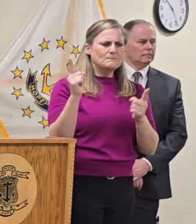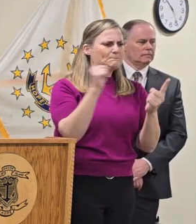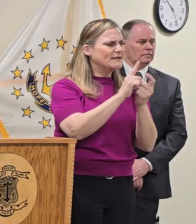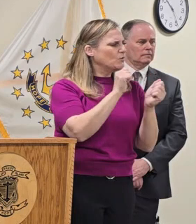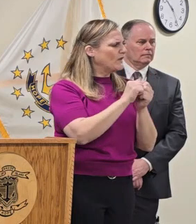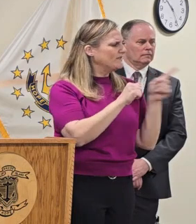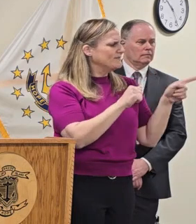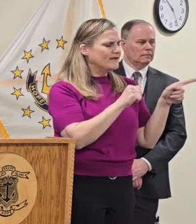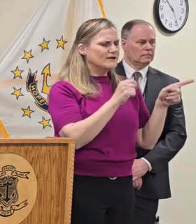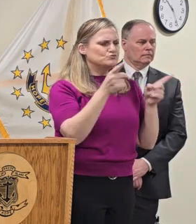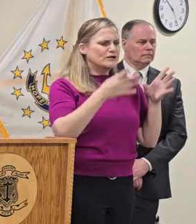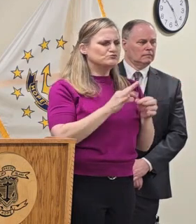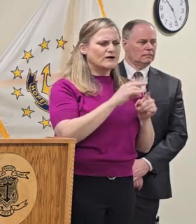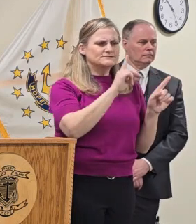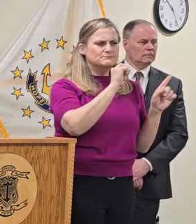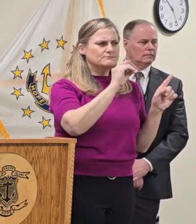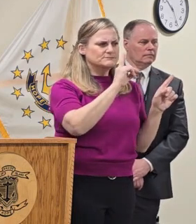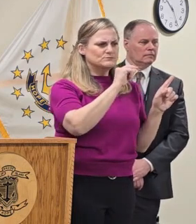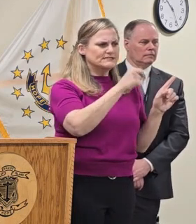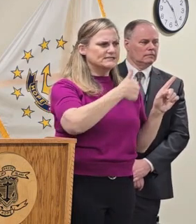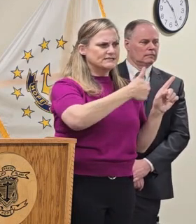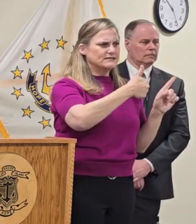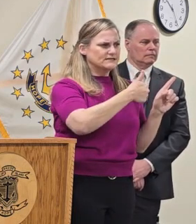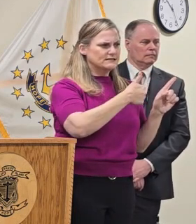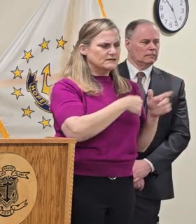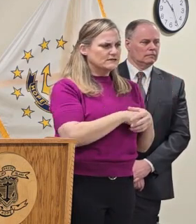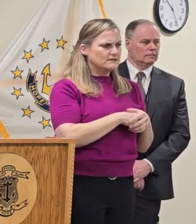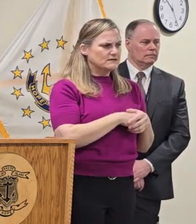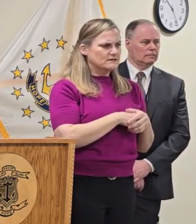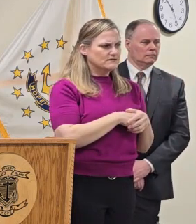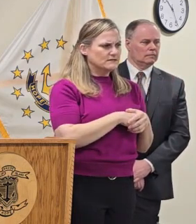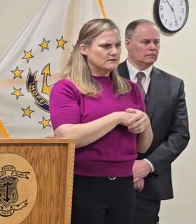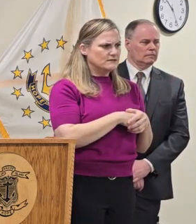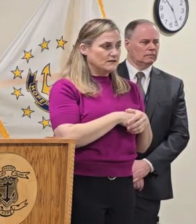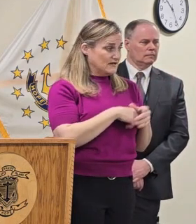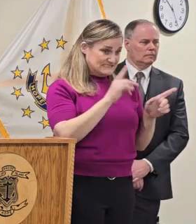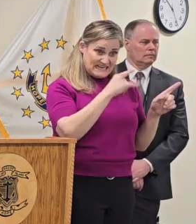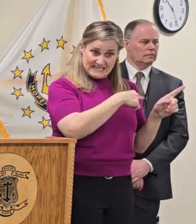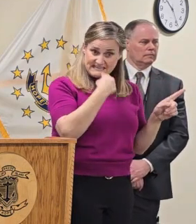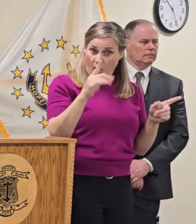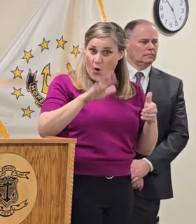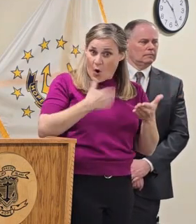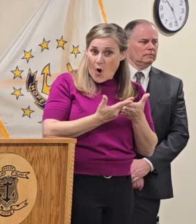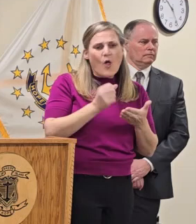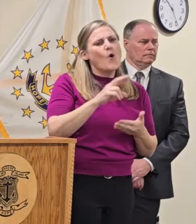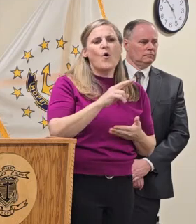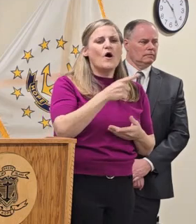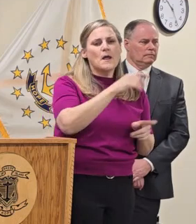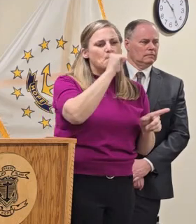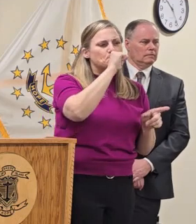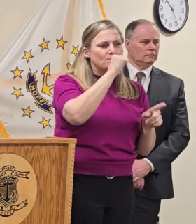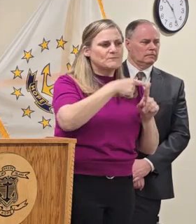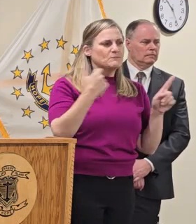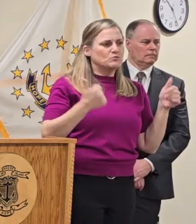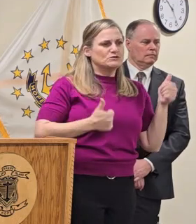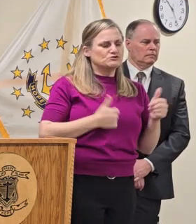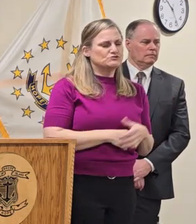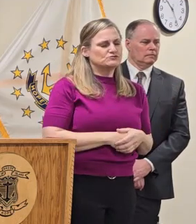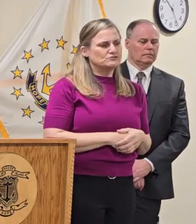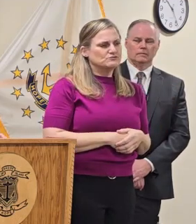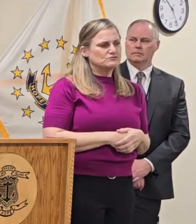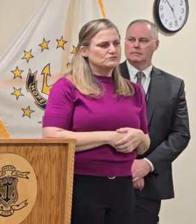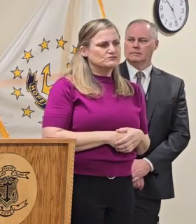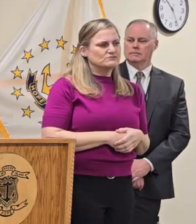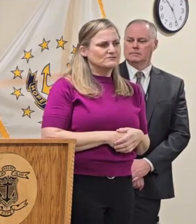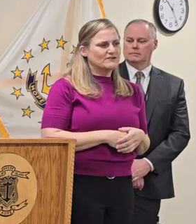dark about the information on the bridge. I mean, I don't know the other media, they're the ones asking the question. But we got pictures and video of